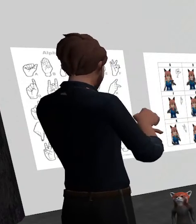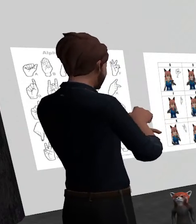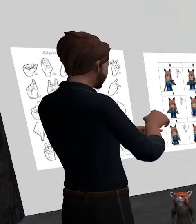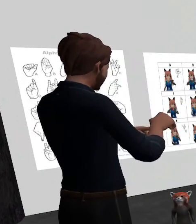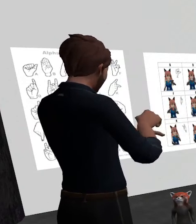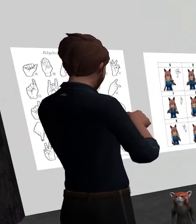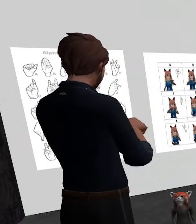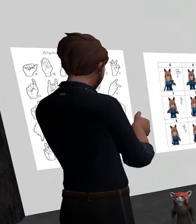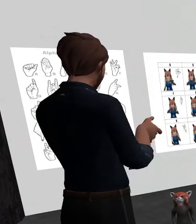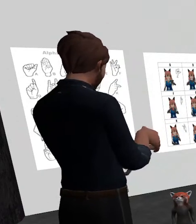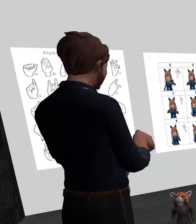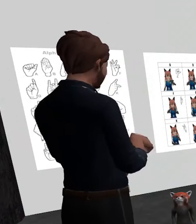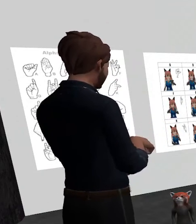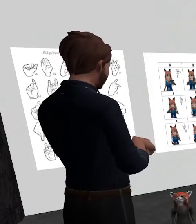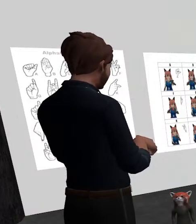That just comes with practice and time.